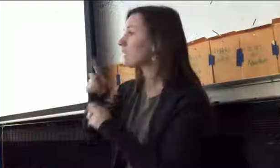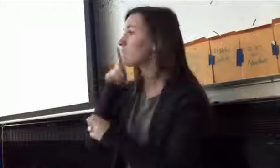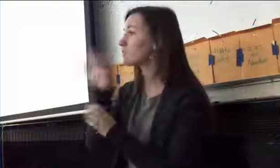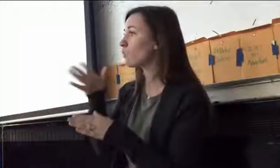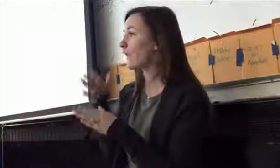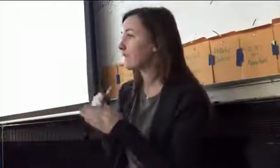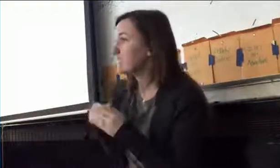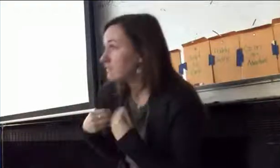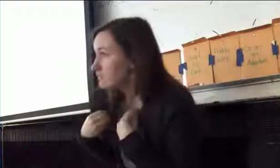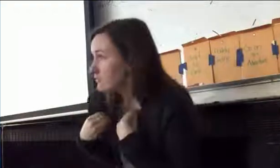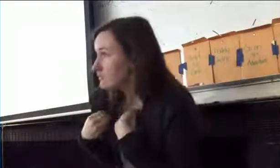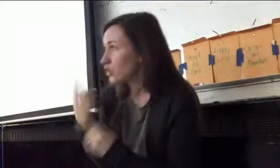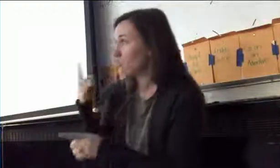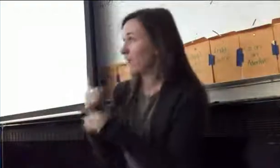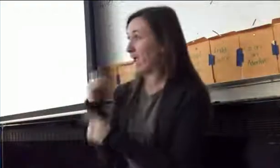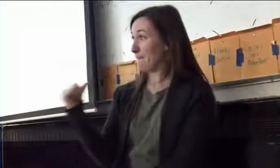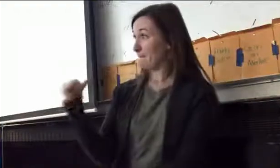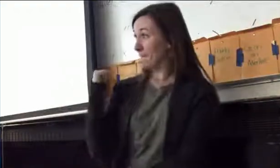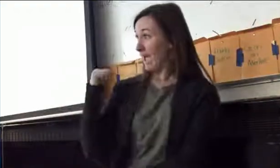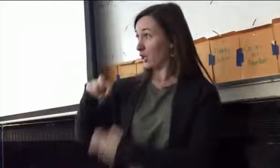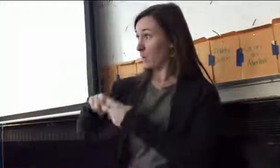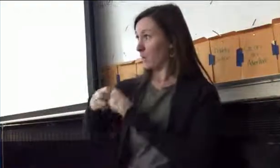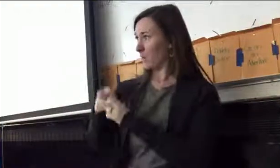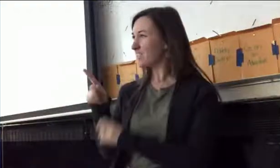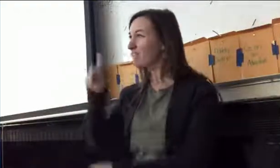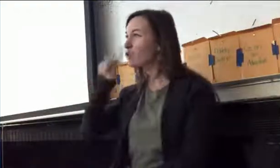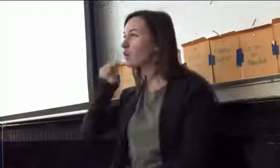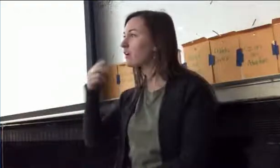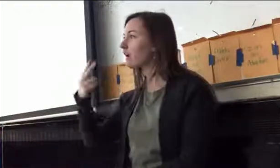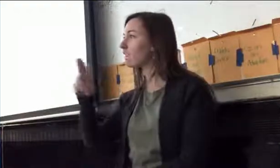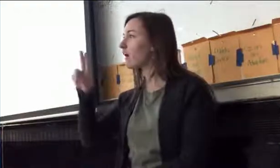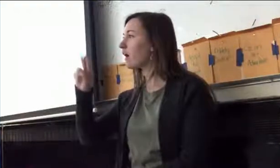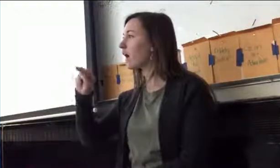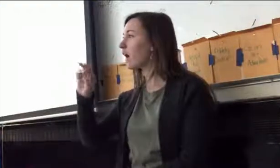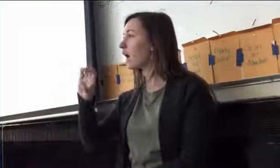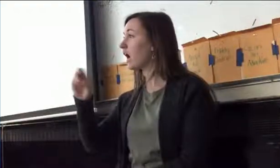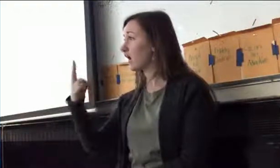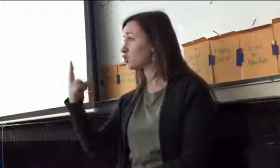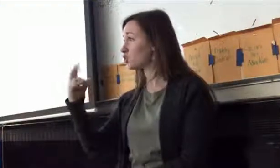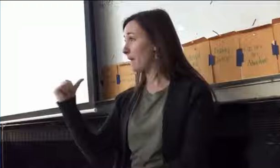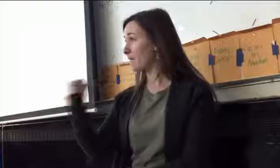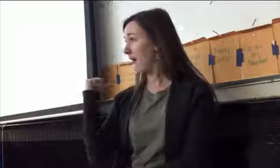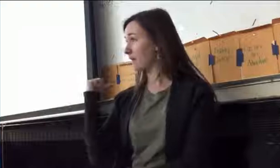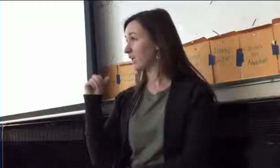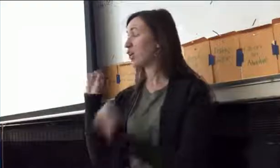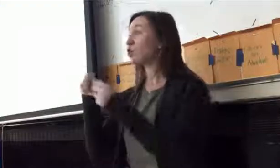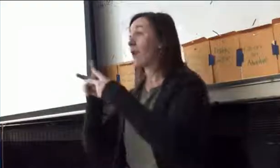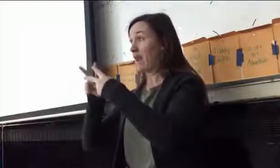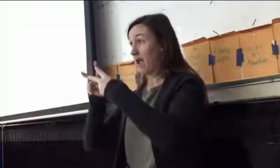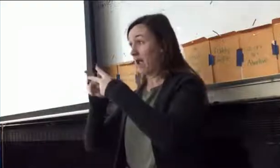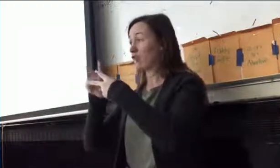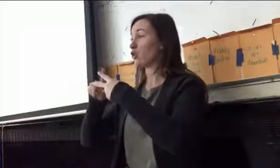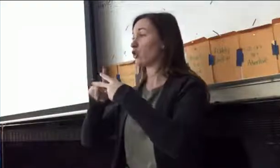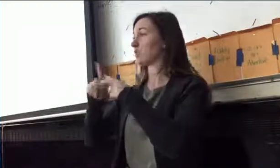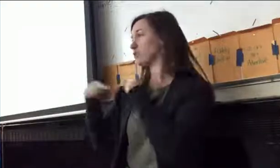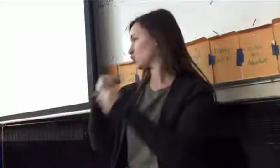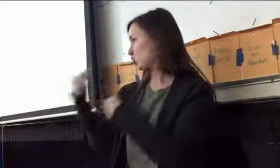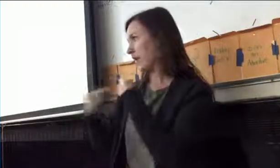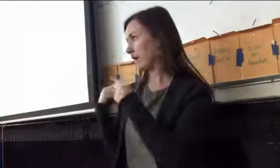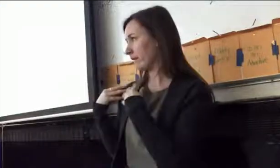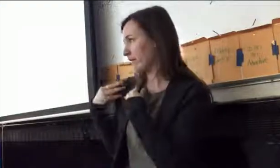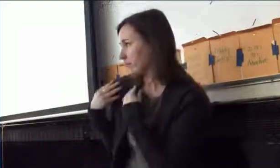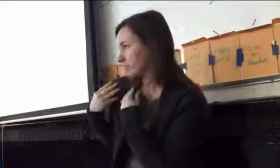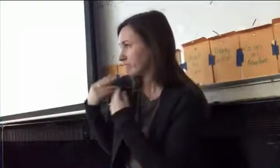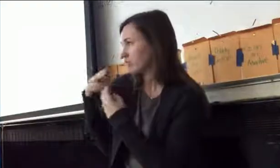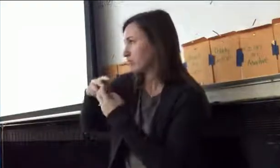Yeah, his back problems. You guys ever heard of a hunchback? One of the ways that you can either have hunchbacks genetically, or just by leaning over constantly, it causes